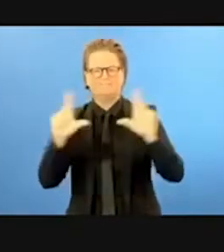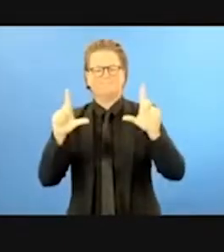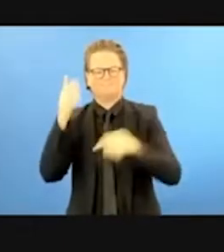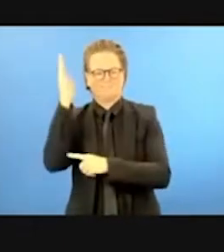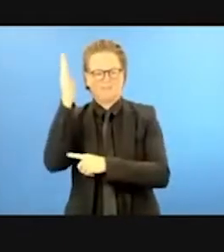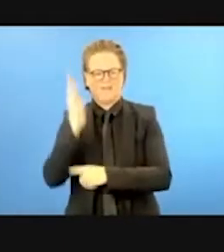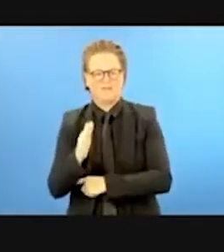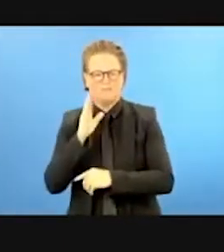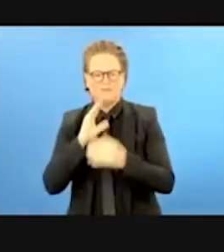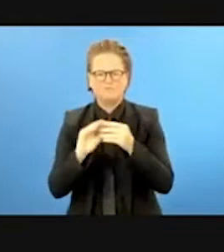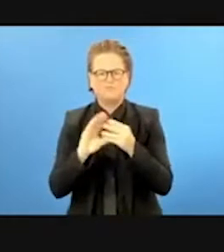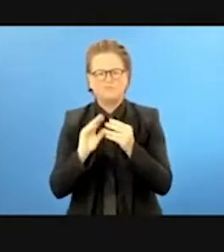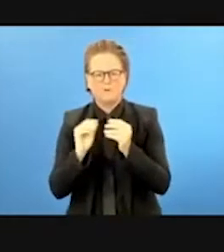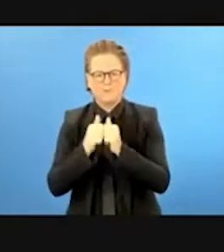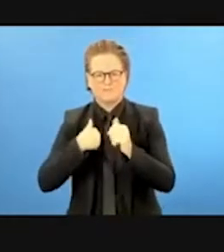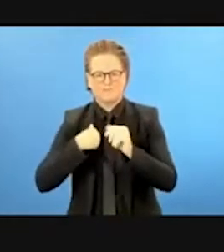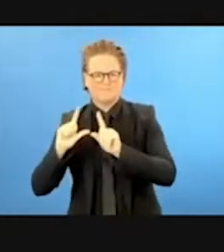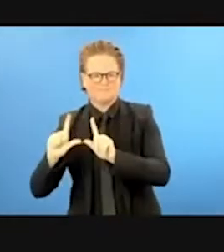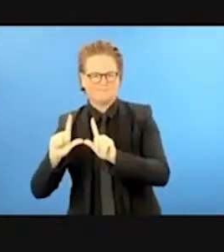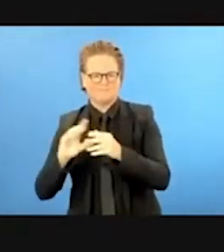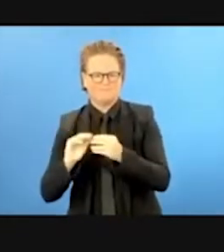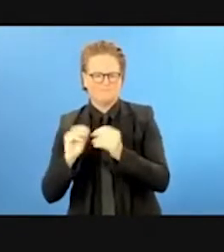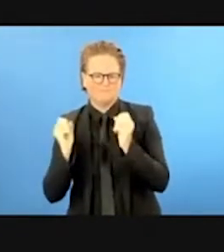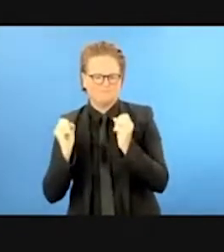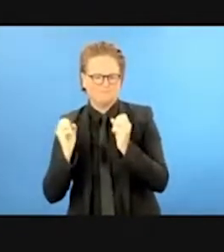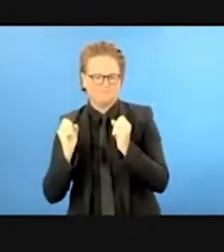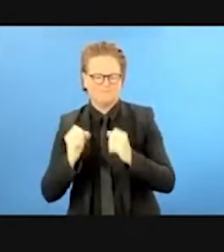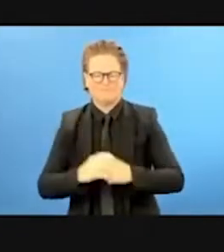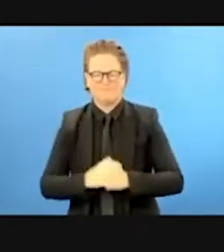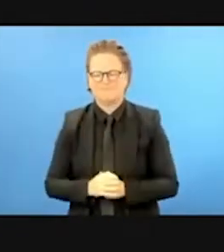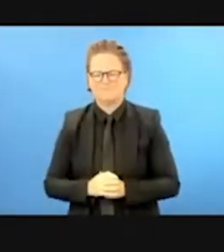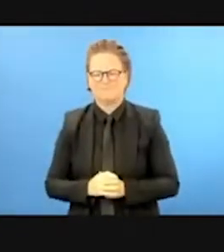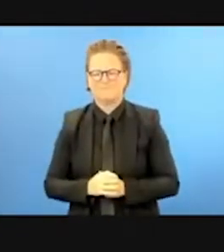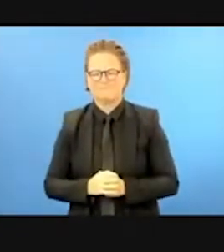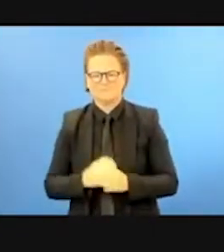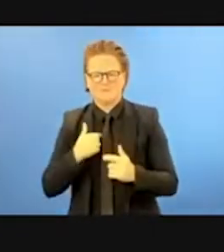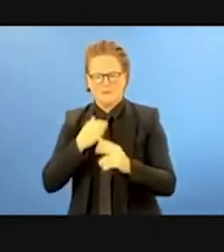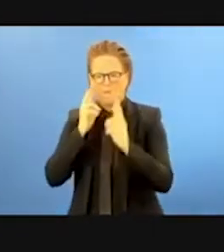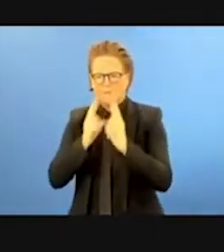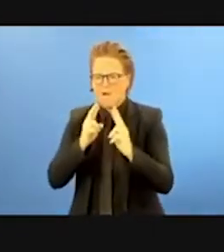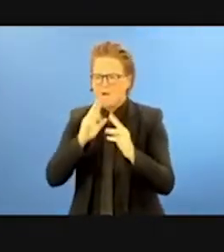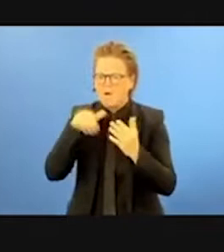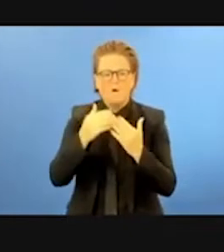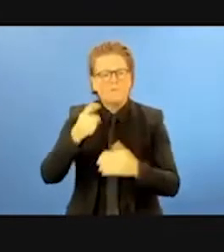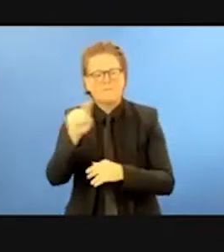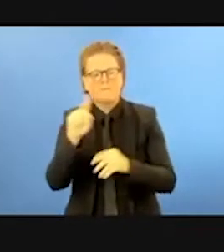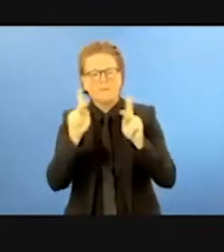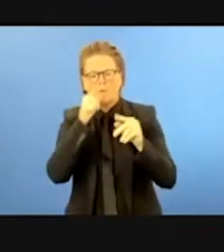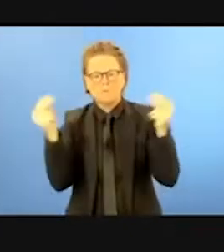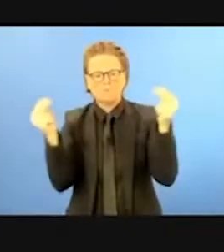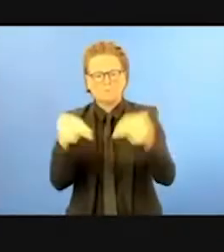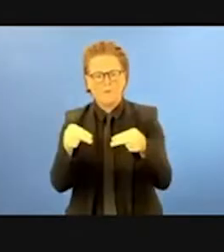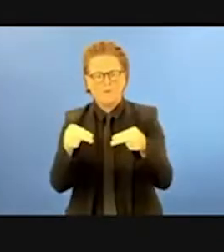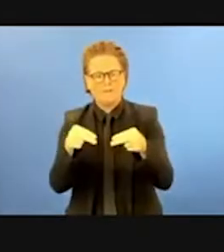We respect all participants in this convening today and want to create a safe space for all. By default, all participants